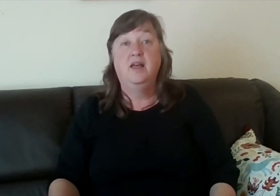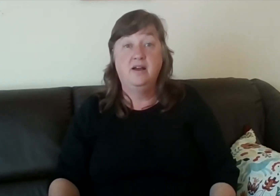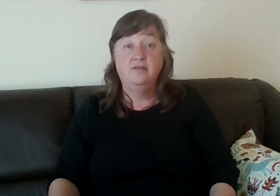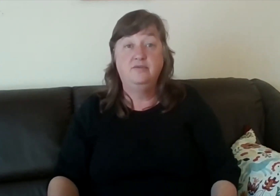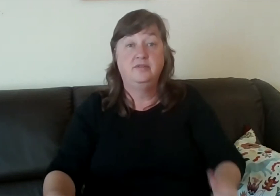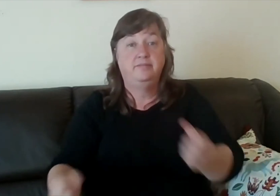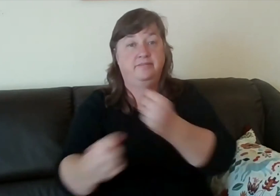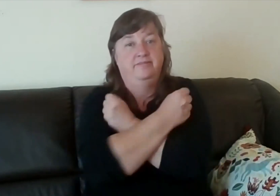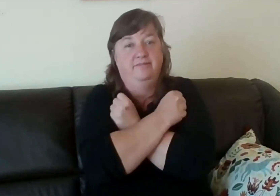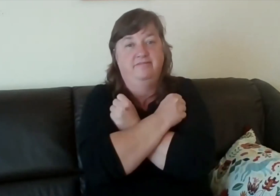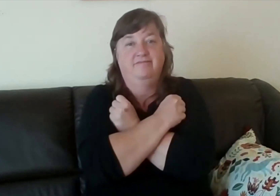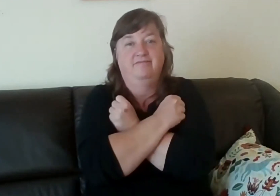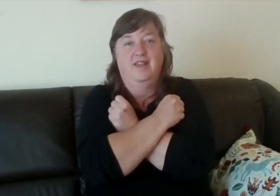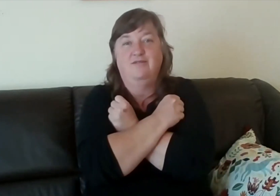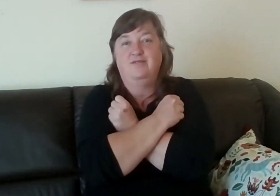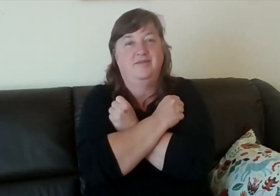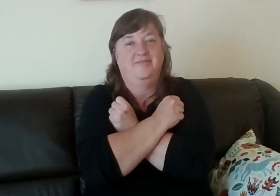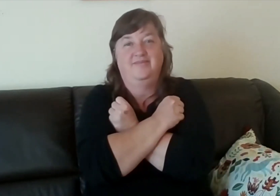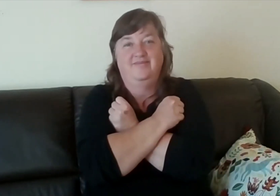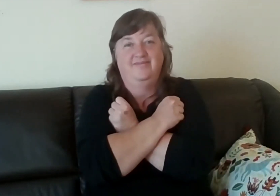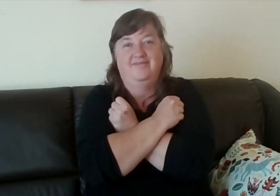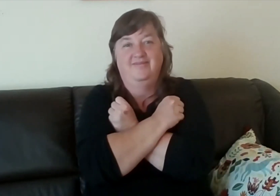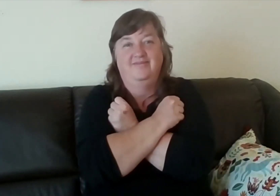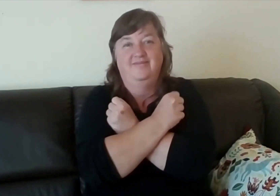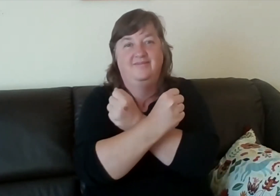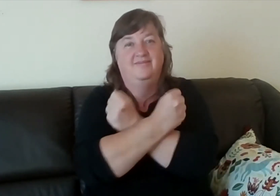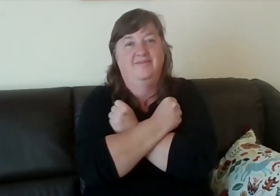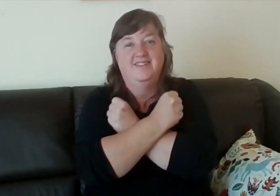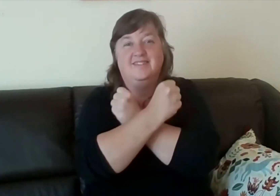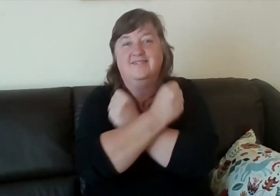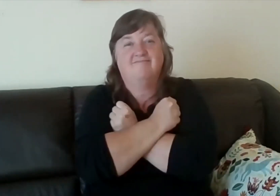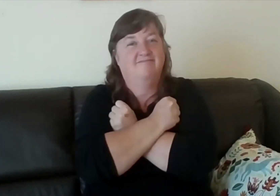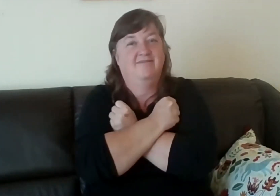Love, love. Just love.